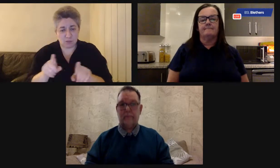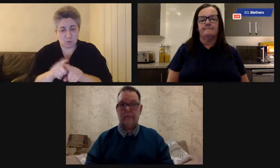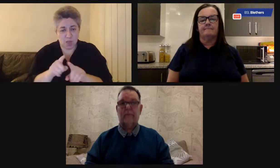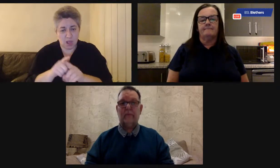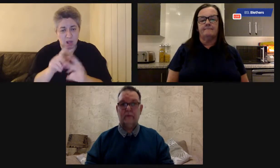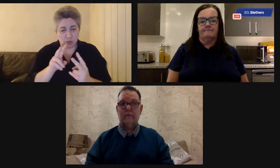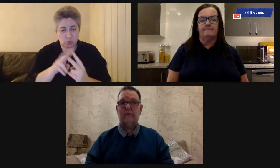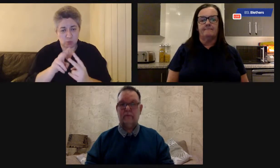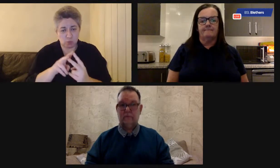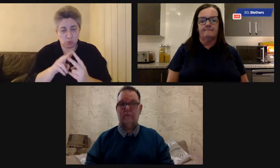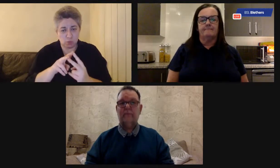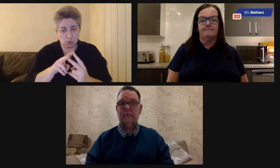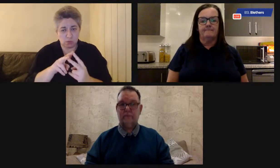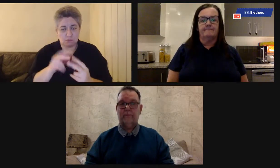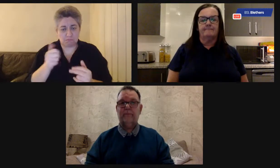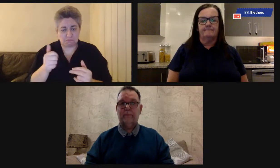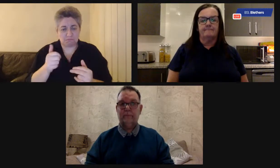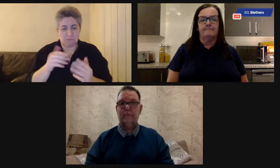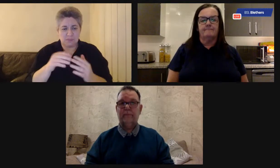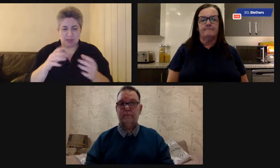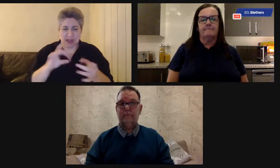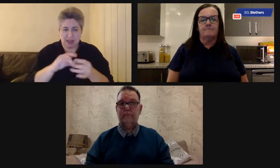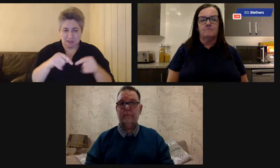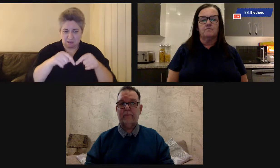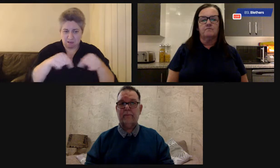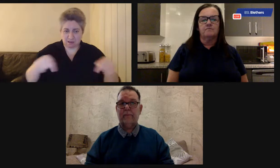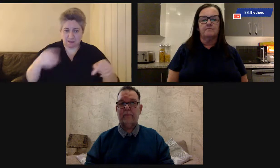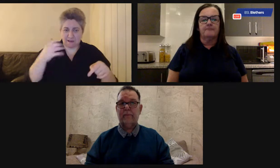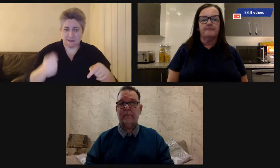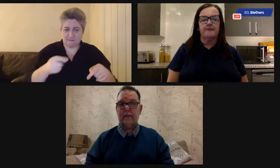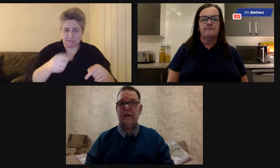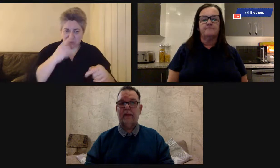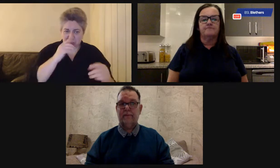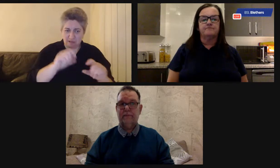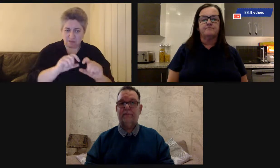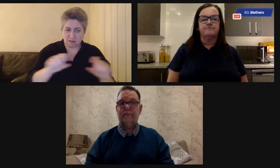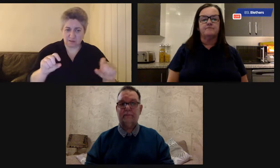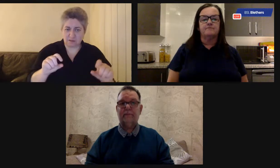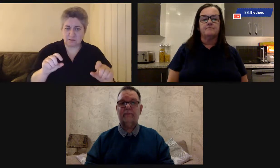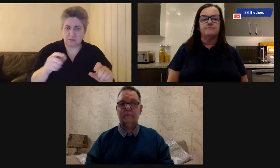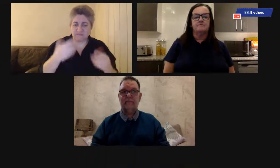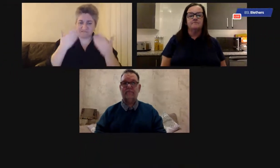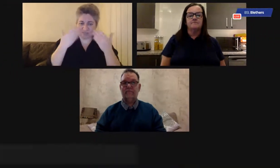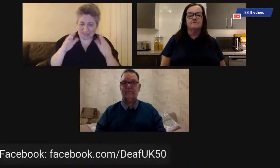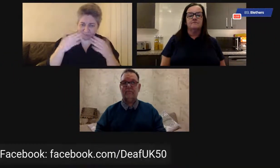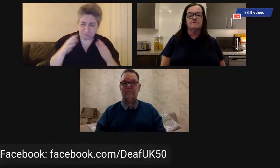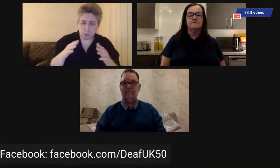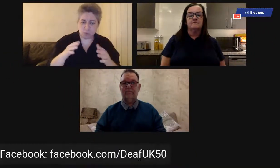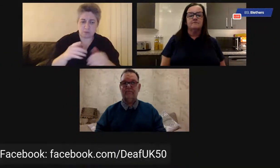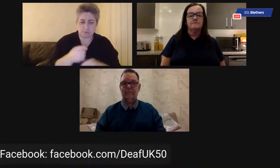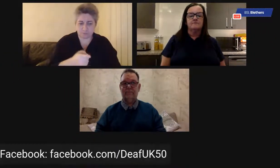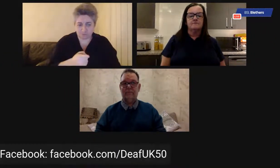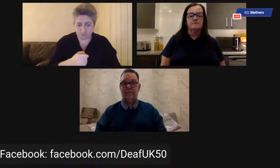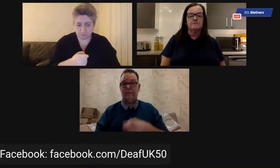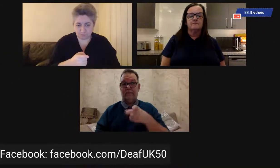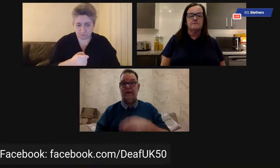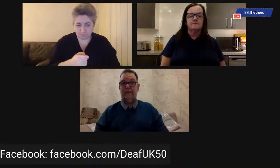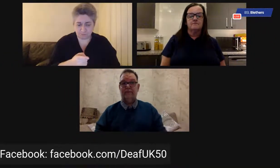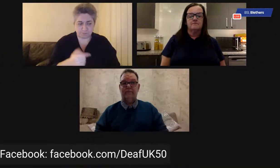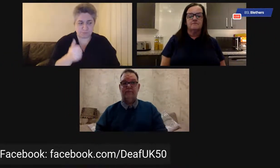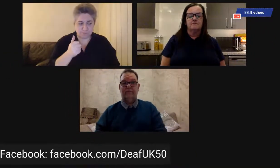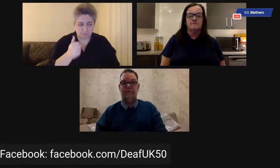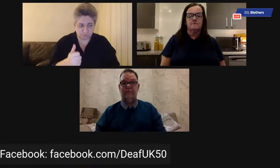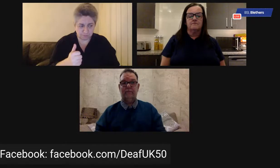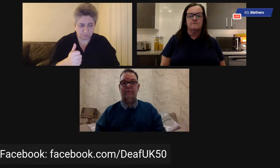the website and you mentioned you've got a Facebook page as well. Is that correct? Do we have the link for the Facebook page as well? There we have